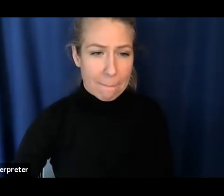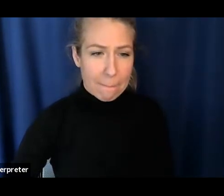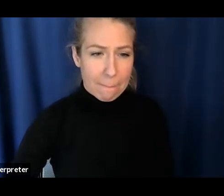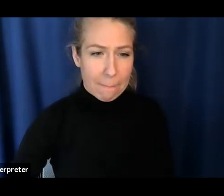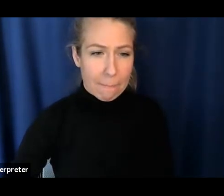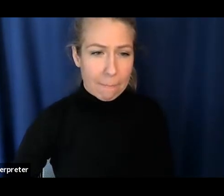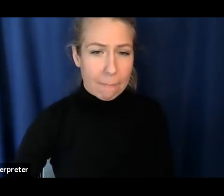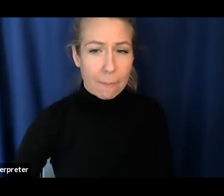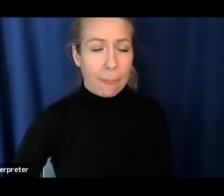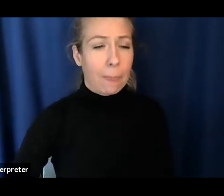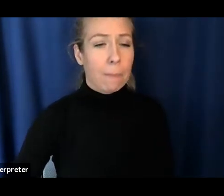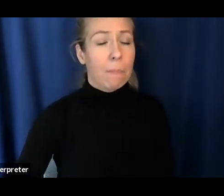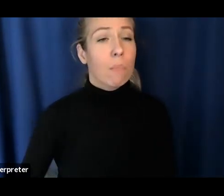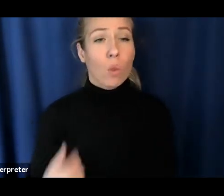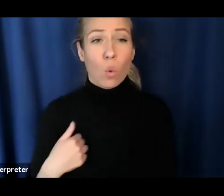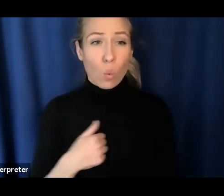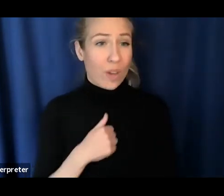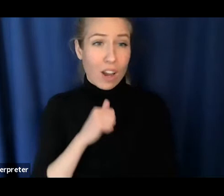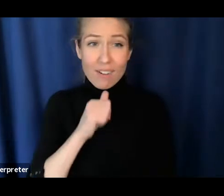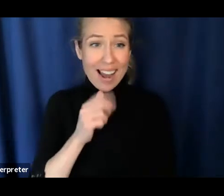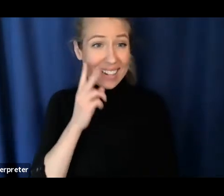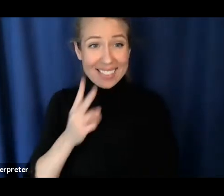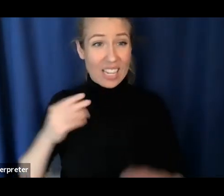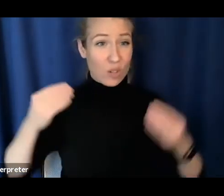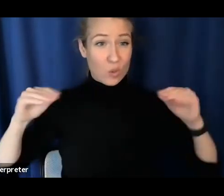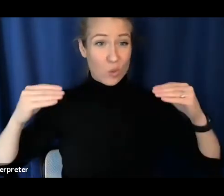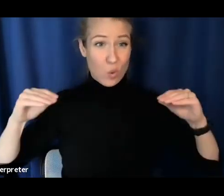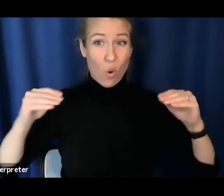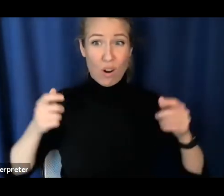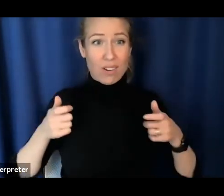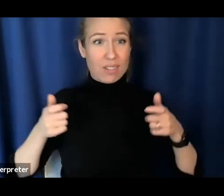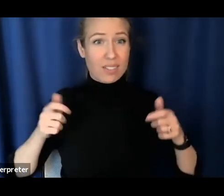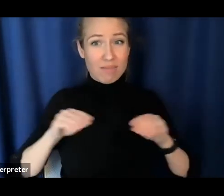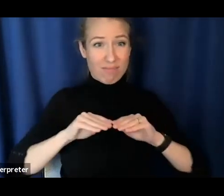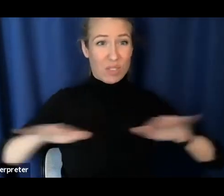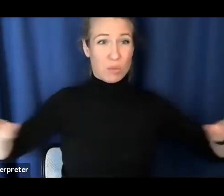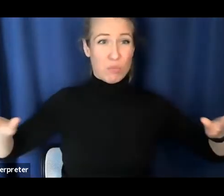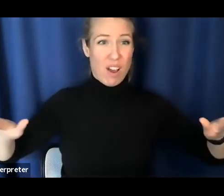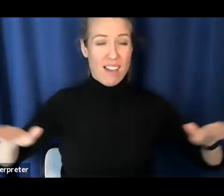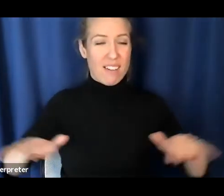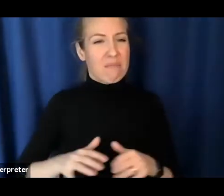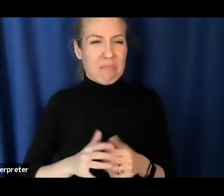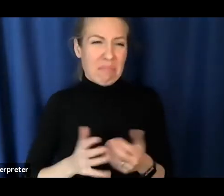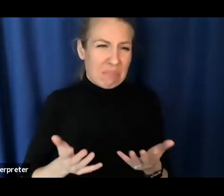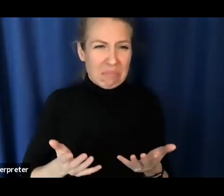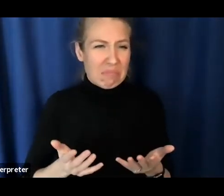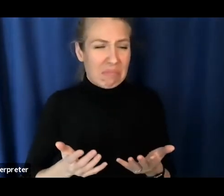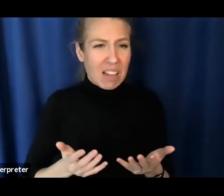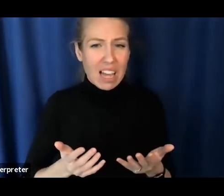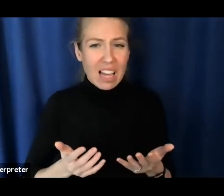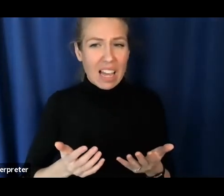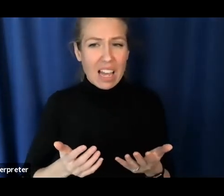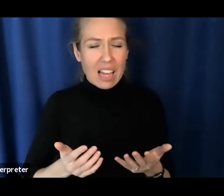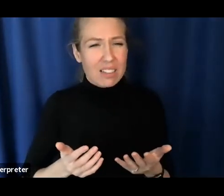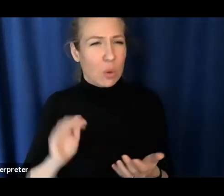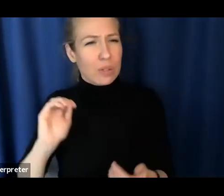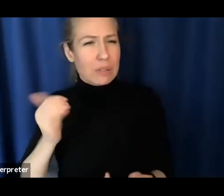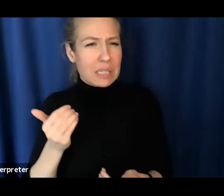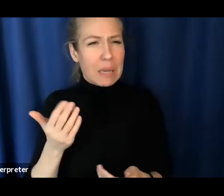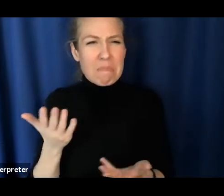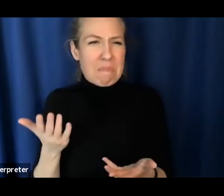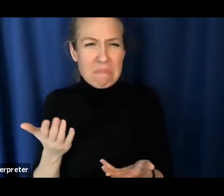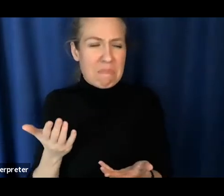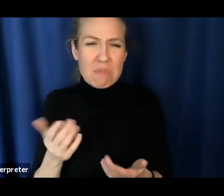seeing the massive spread in retail settings, so it doesn't necessarily look like there would be a need there.